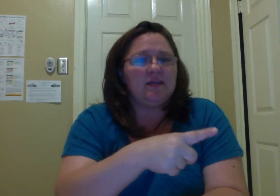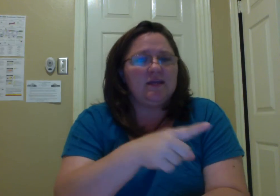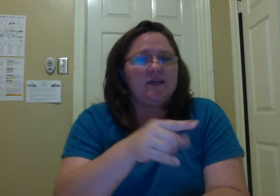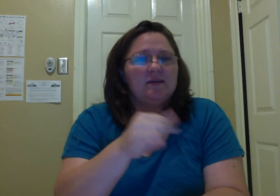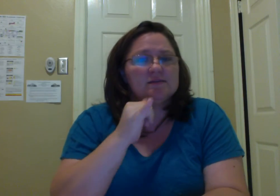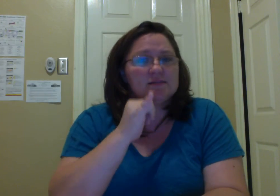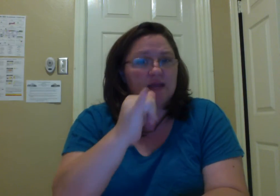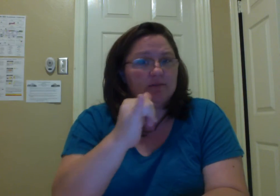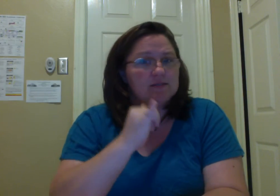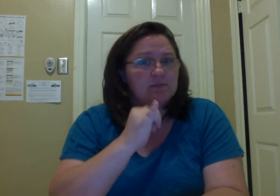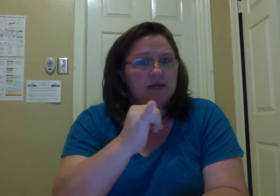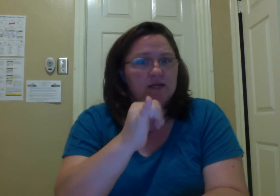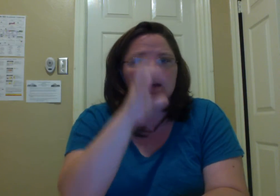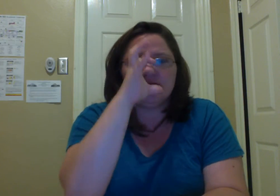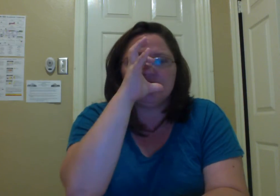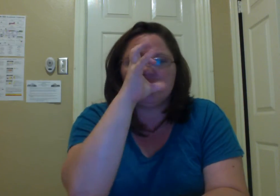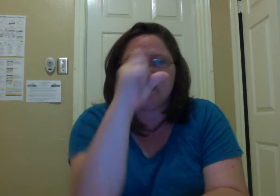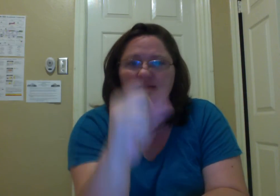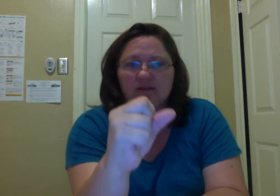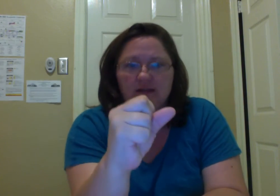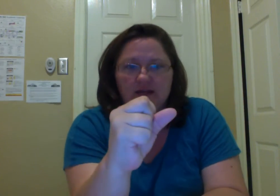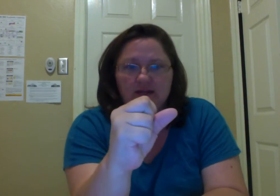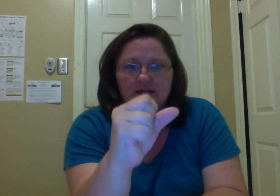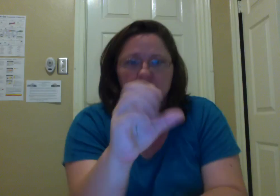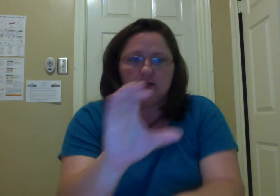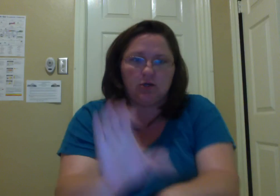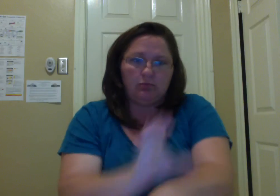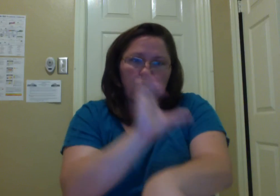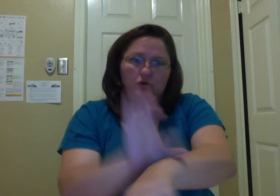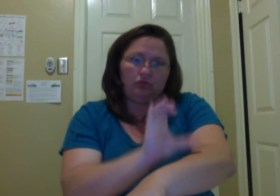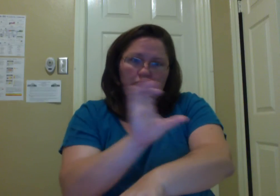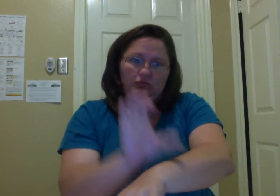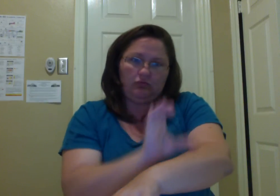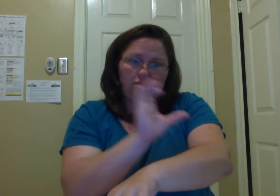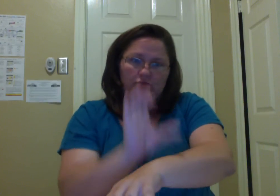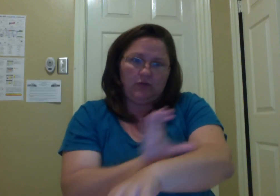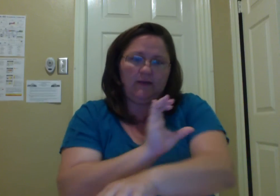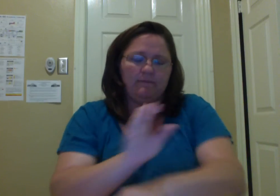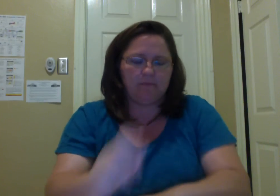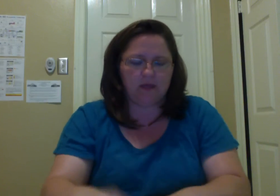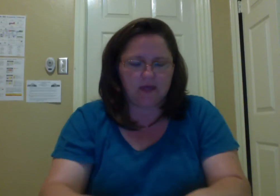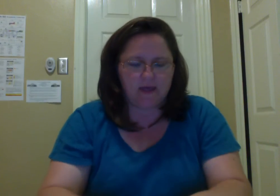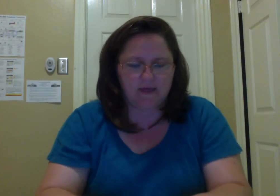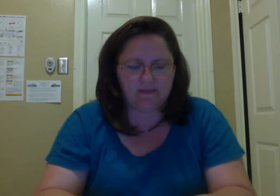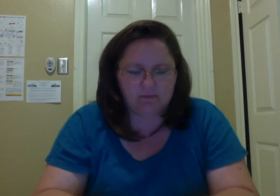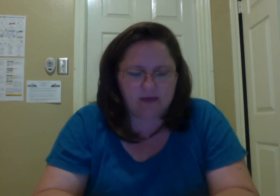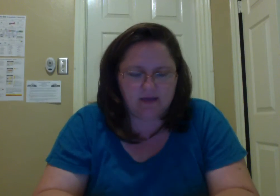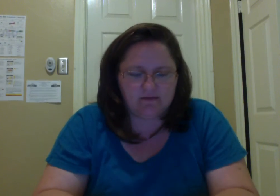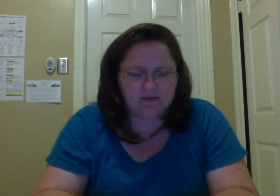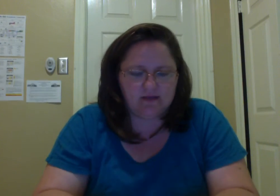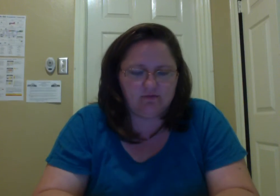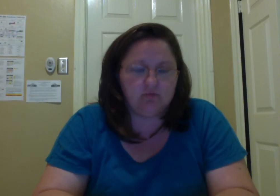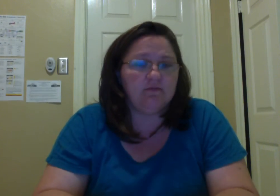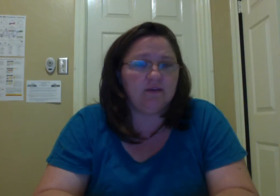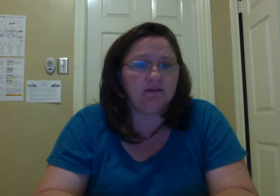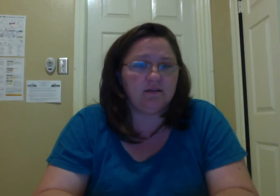he, same as me, fascinated computers. Okay? And then Max says, you infected